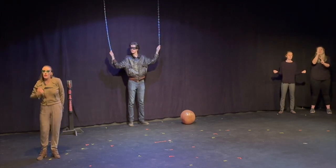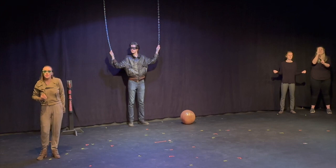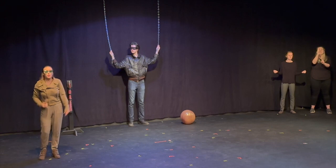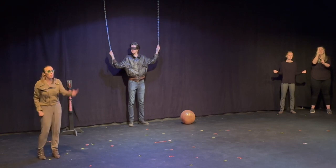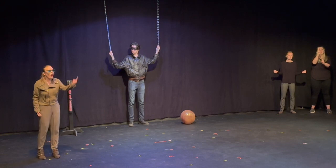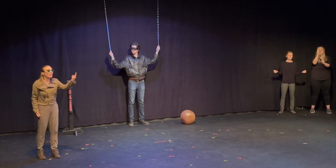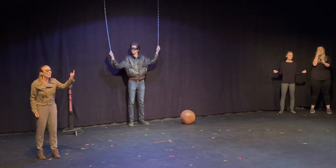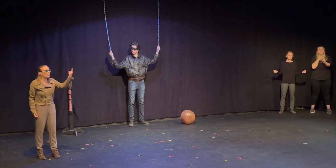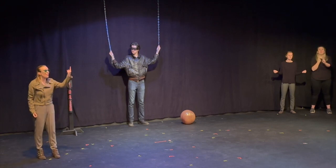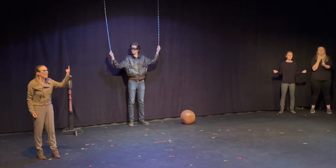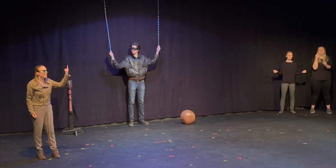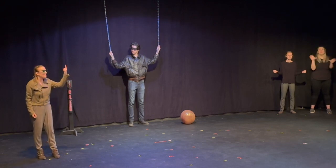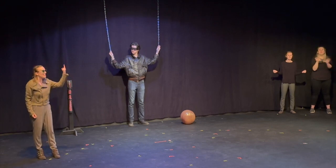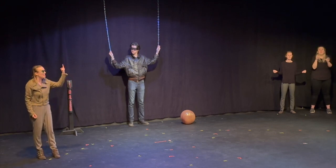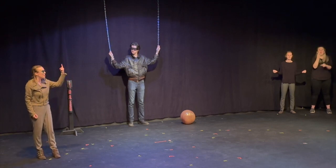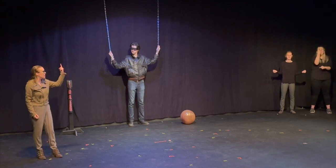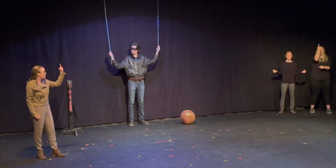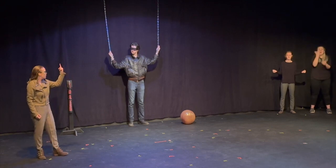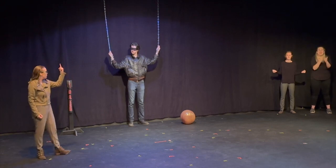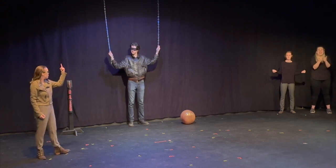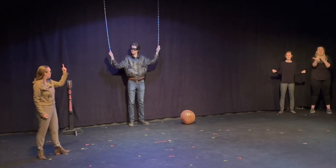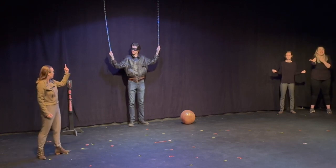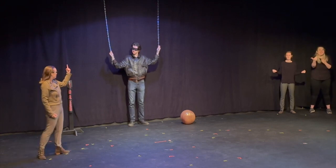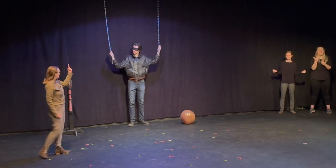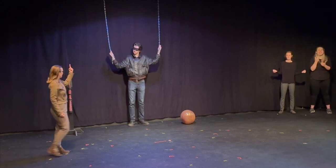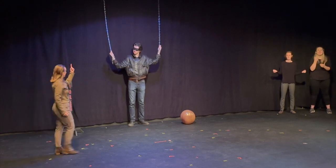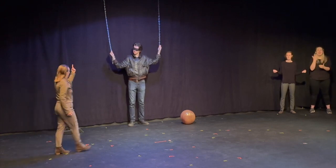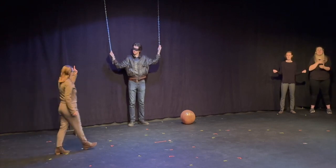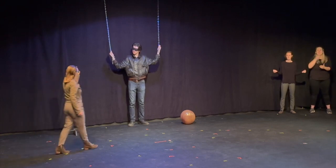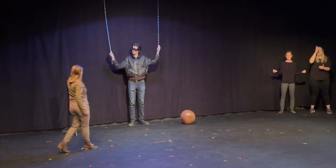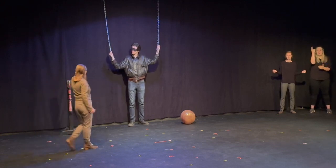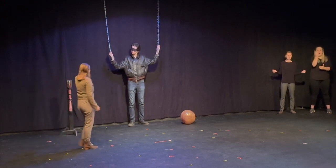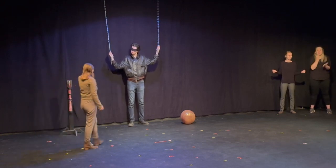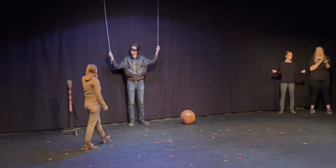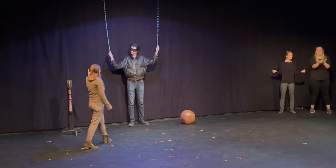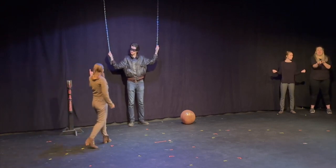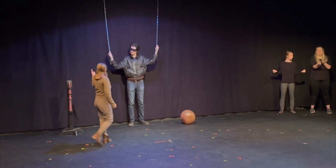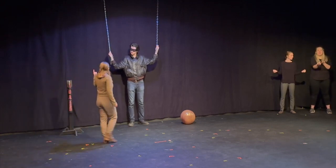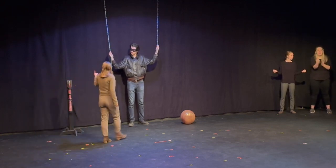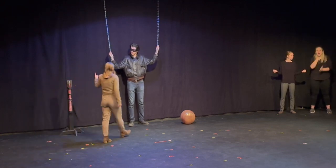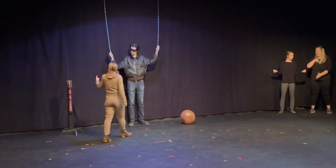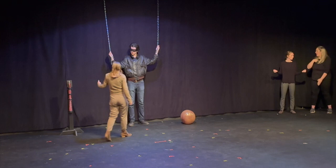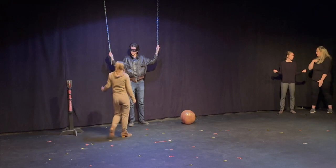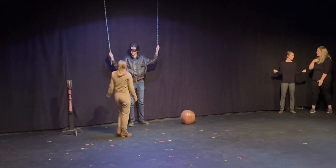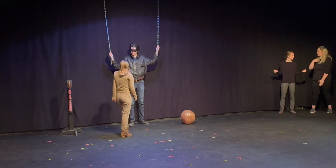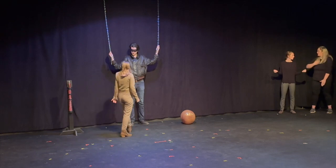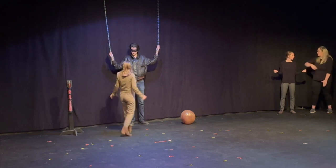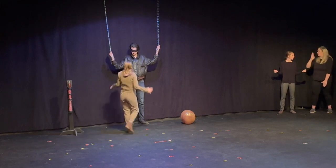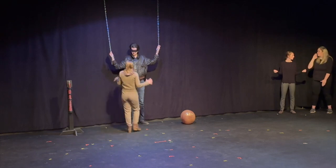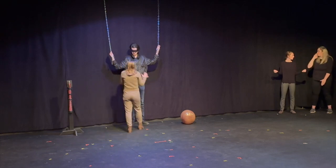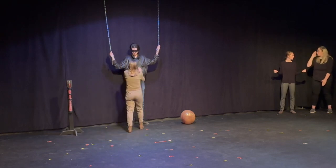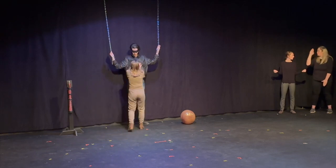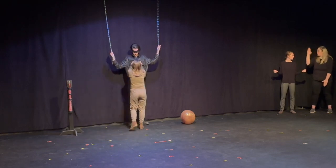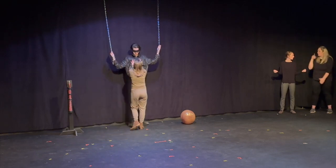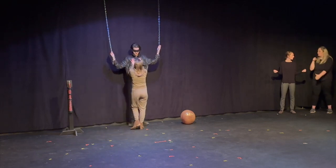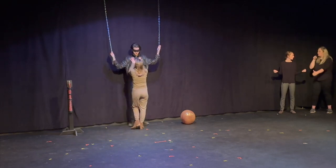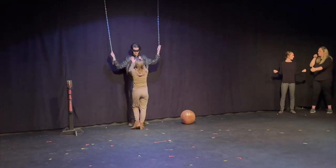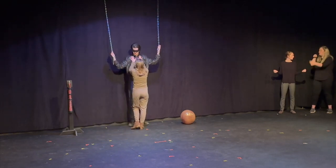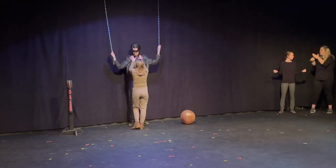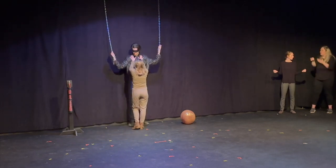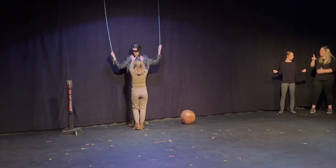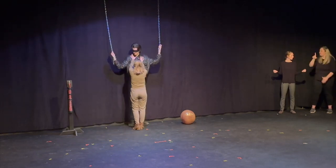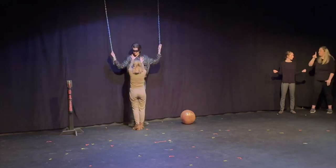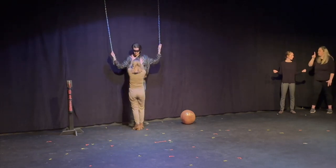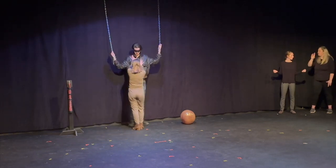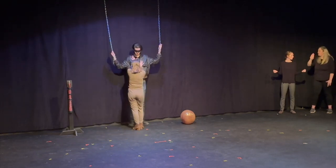am going to do the one thing he couldn't do. I am going to kill Dung